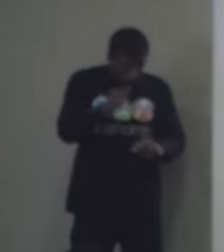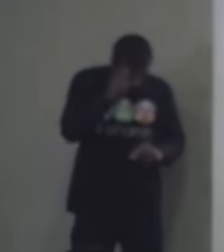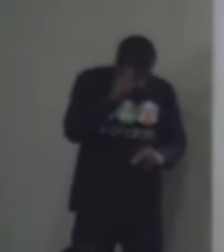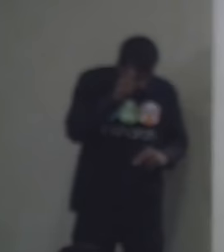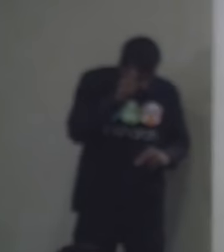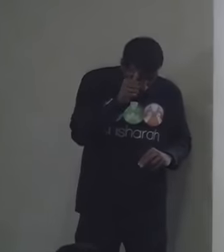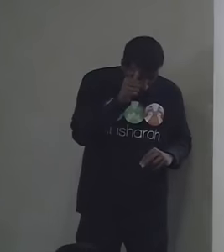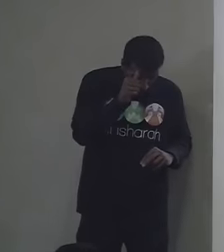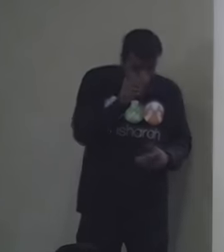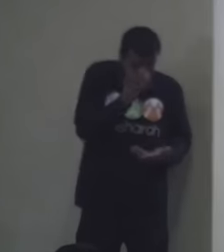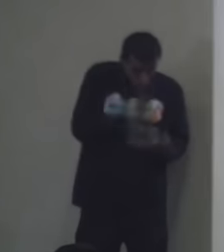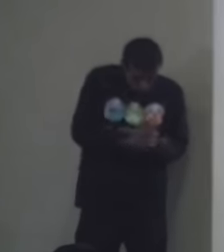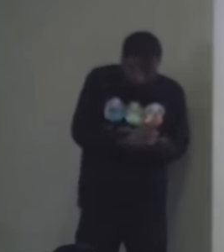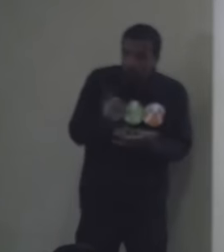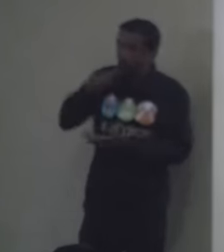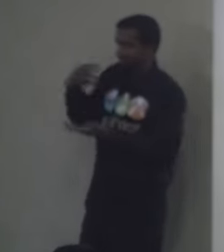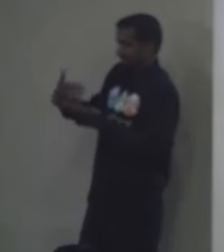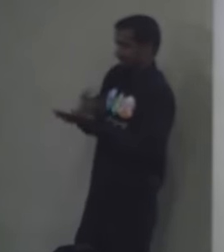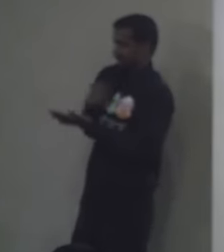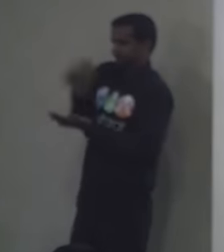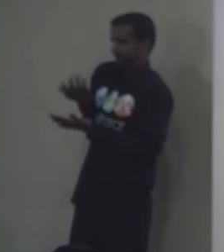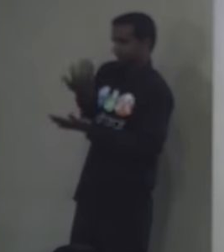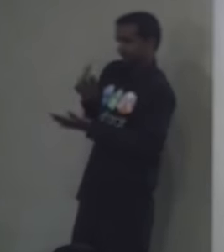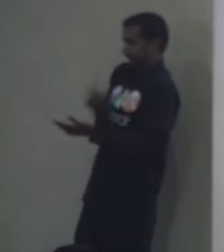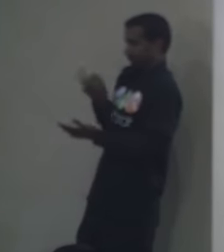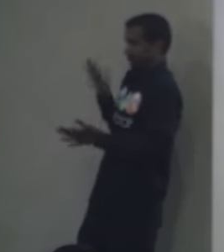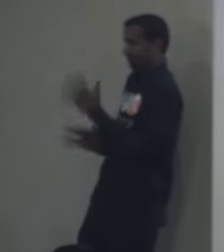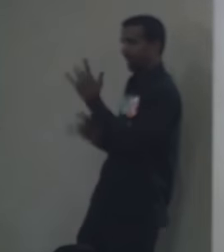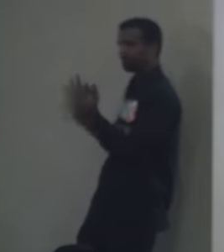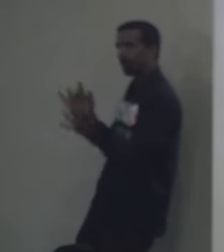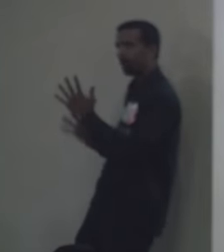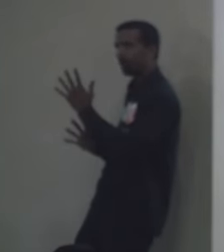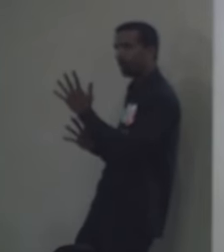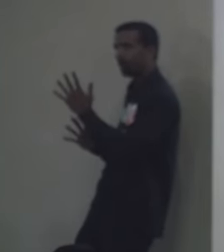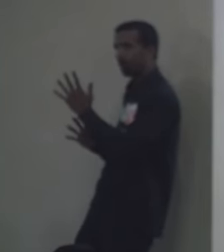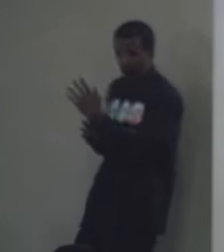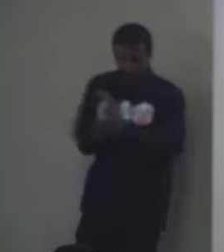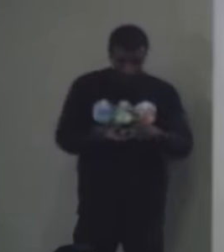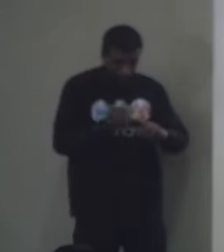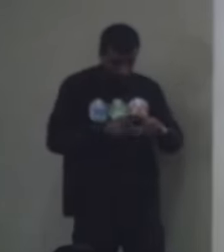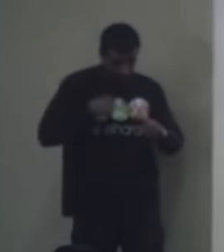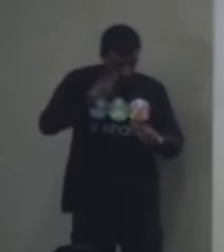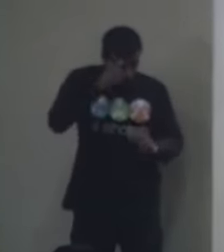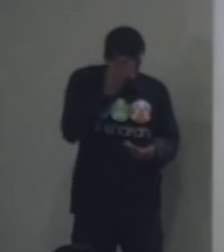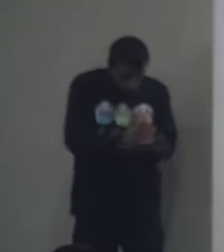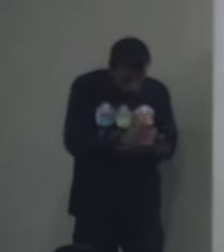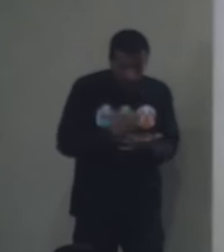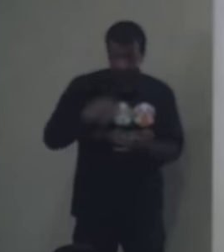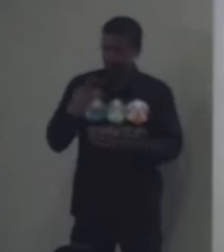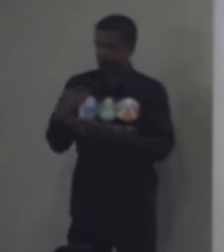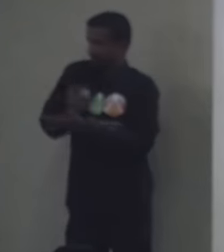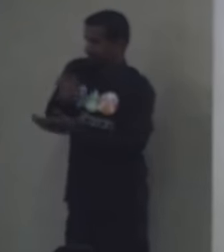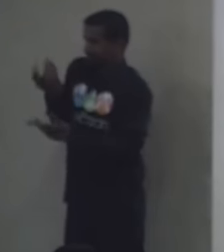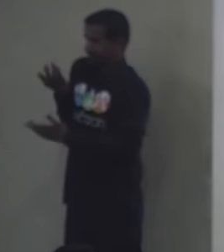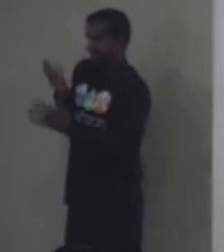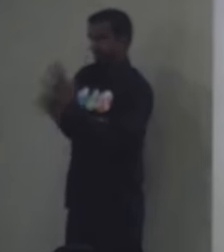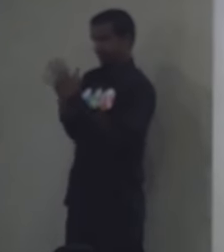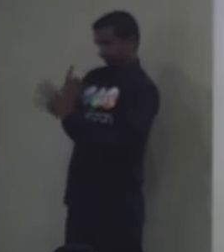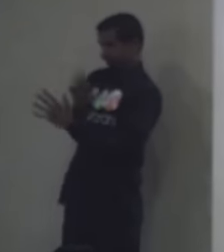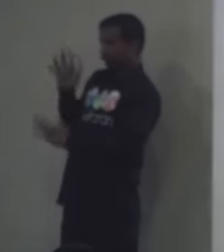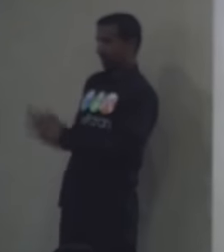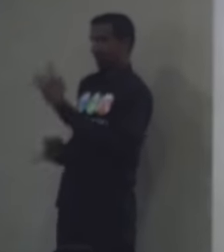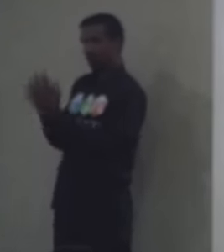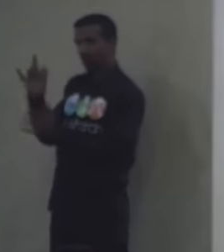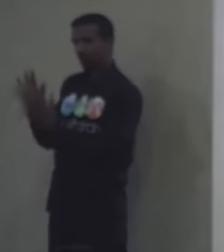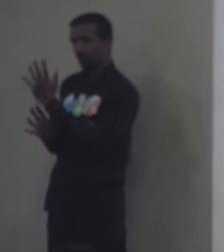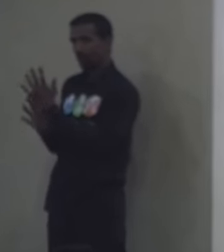saved yourself. Had you only known, this wouldn't have happened to you. He doesn't mention any of that. He doesn't mention any of that because the people he's talking to aren't